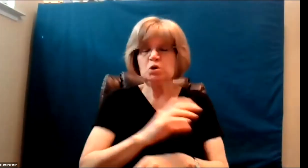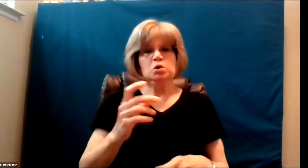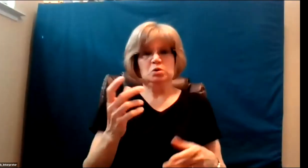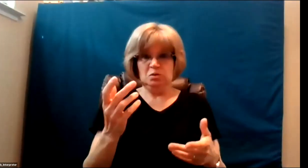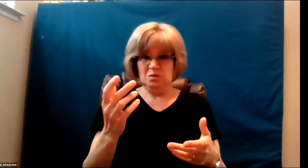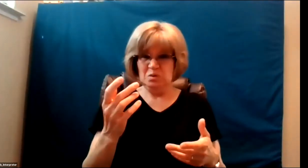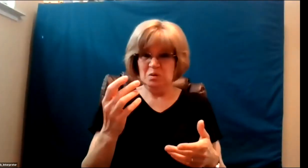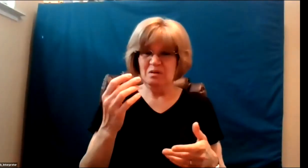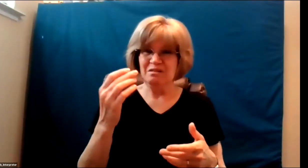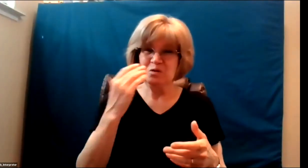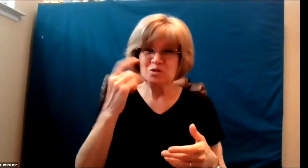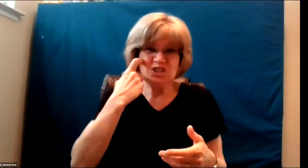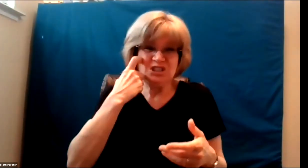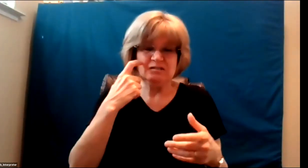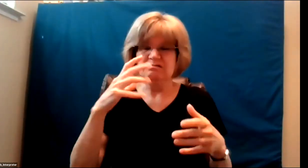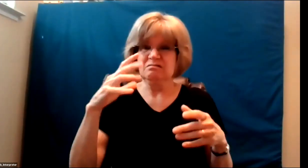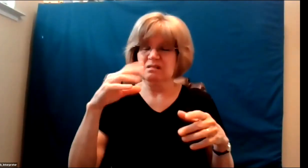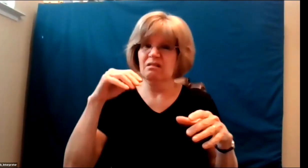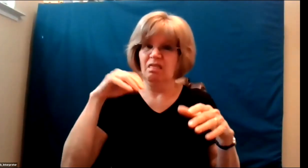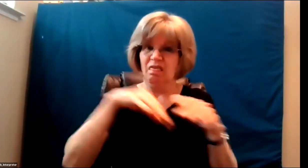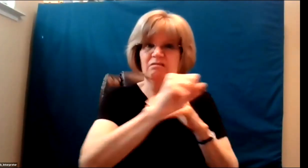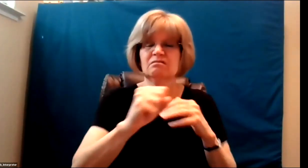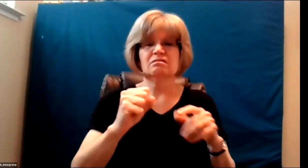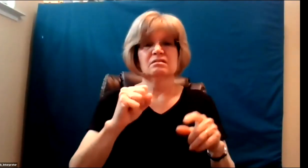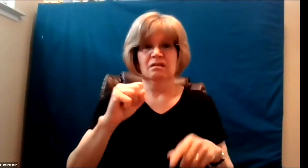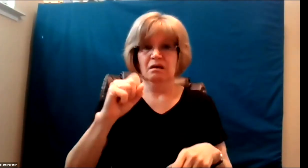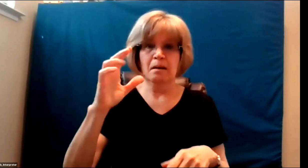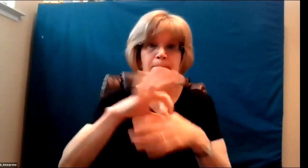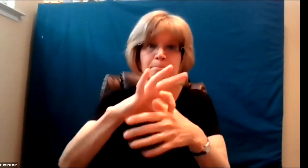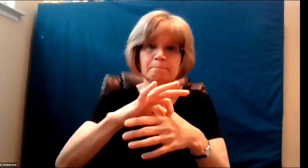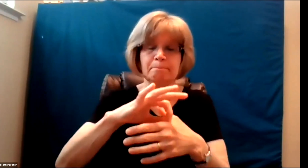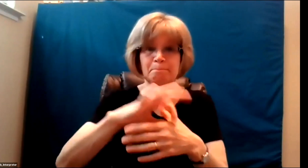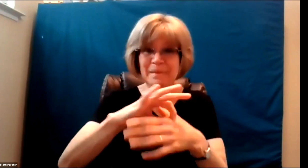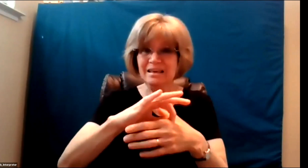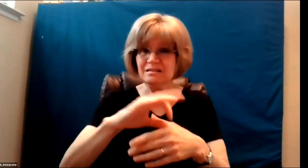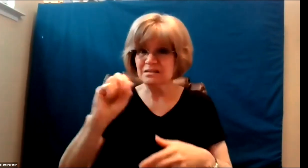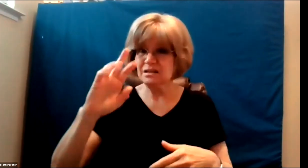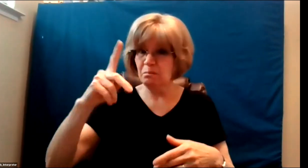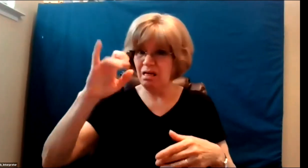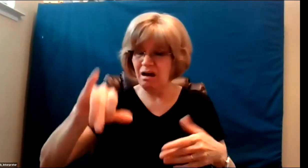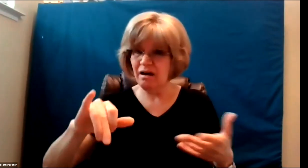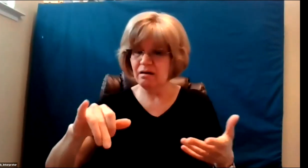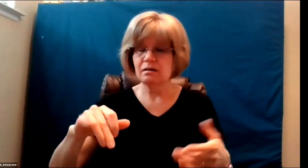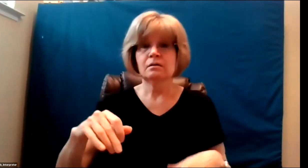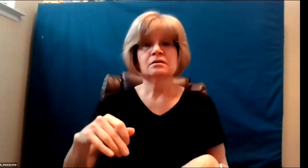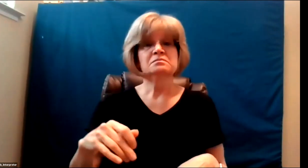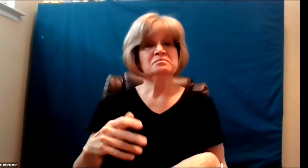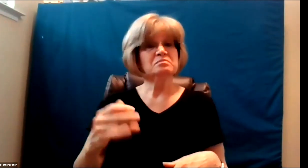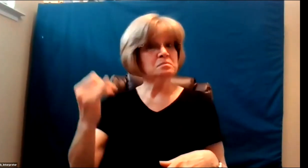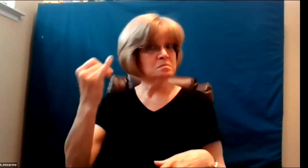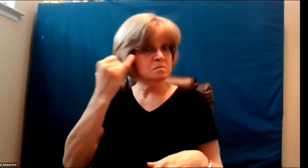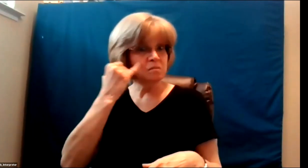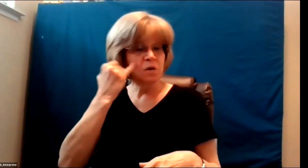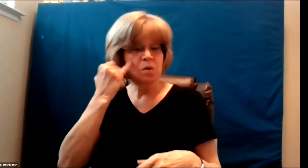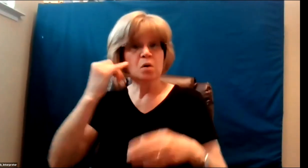of the nation's beef supply? What if weather overwhelms failed human systems that provide